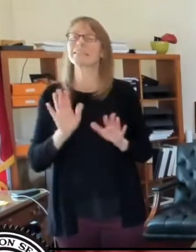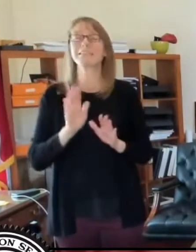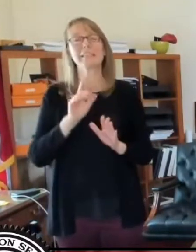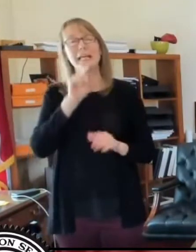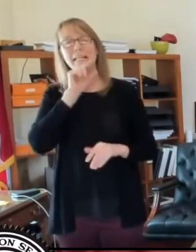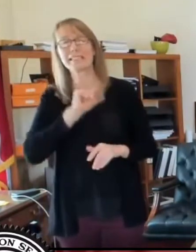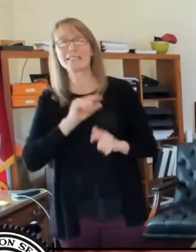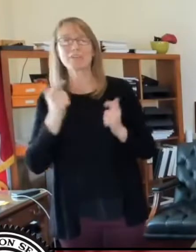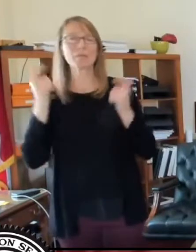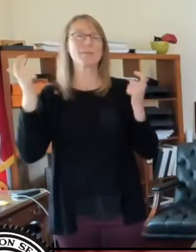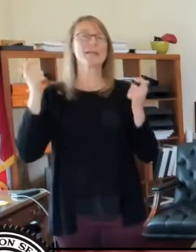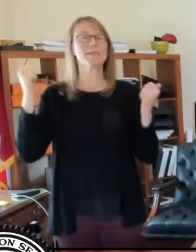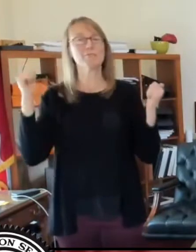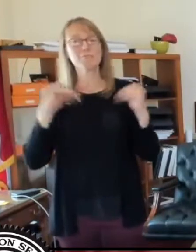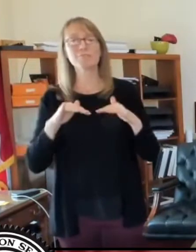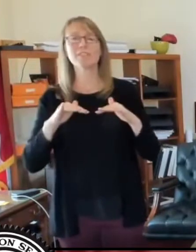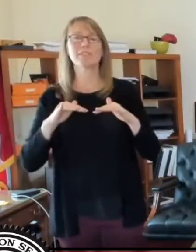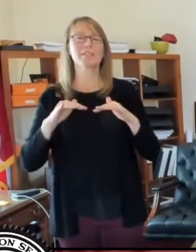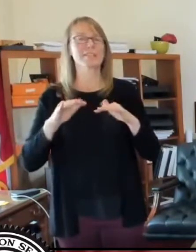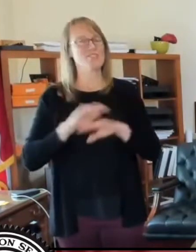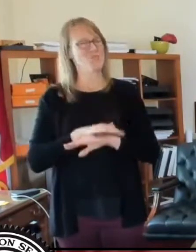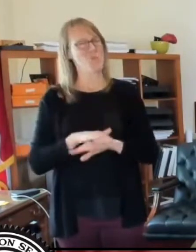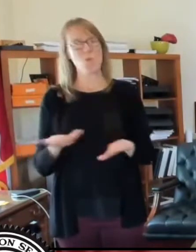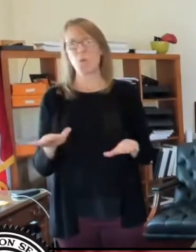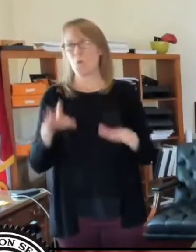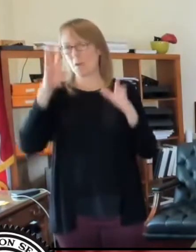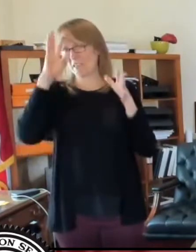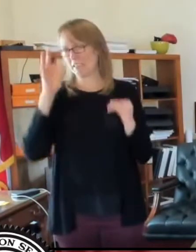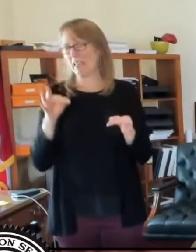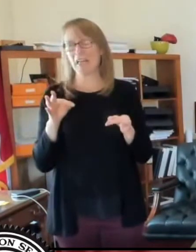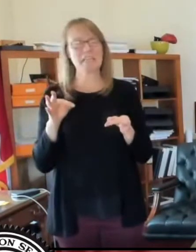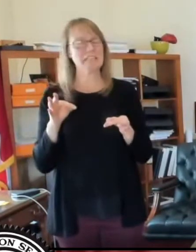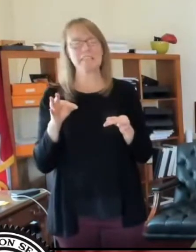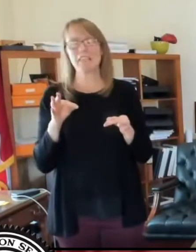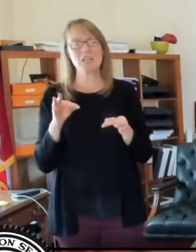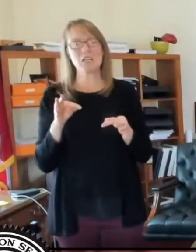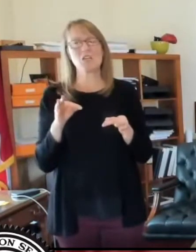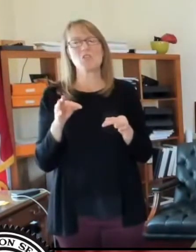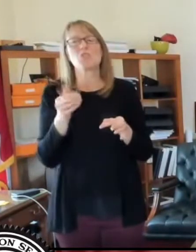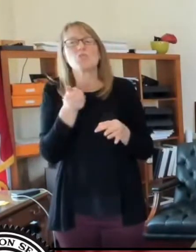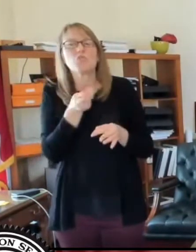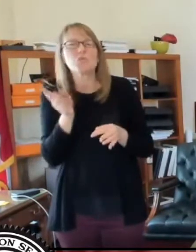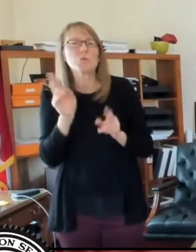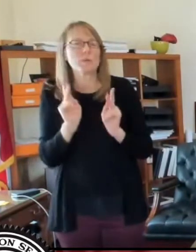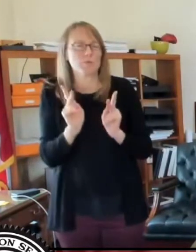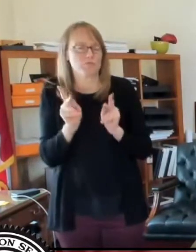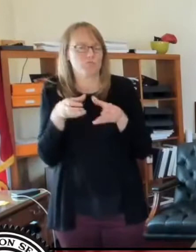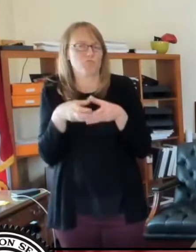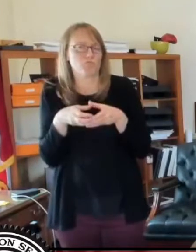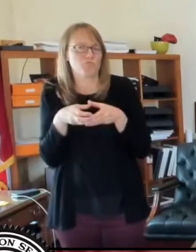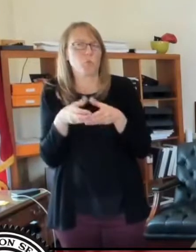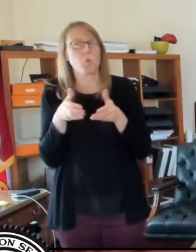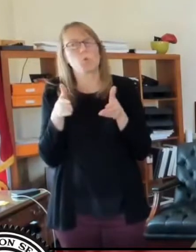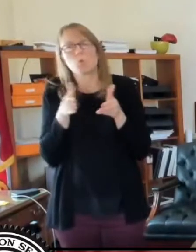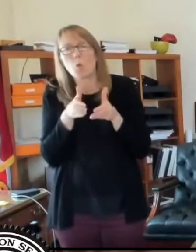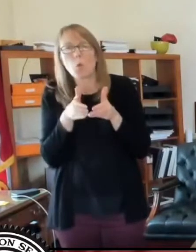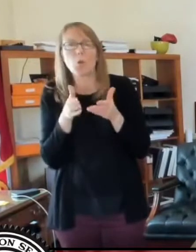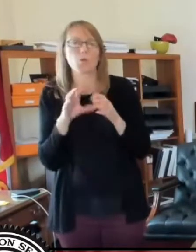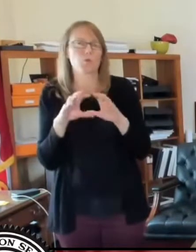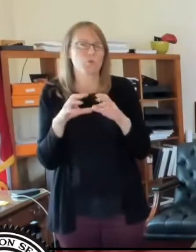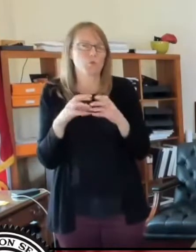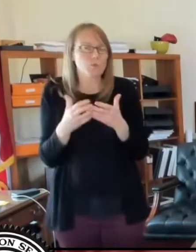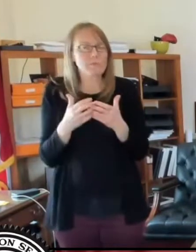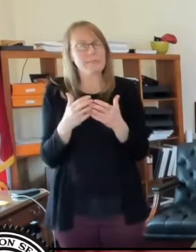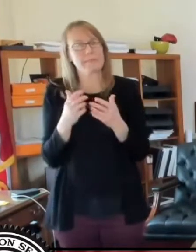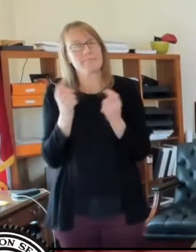my neighbors, relatives, a lot of folks had really small gatherings and were wearing masks and doing